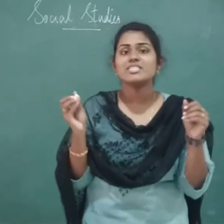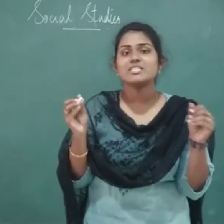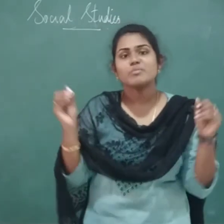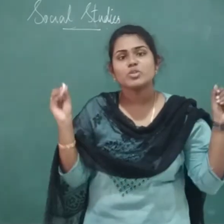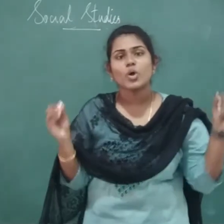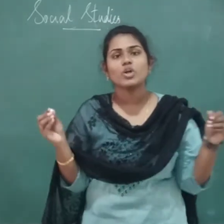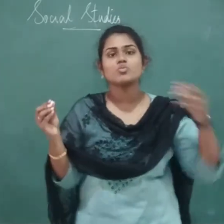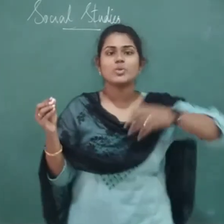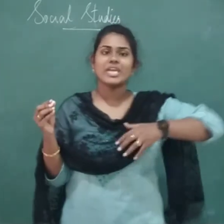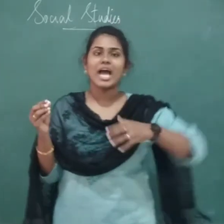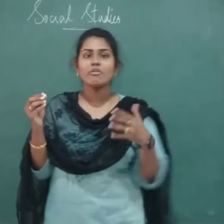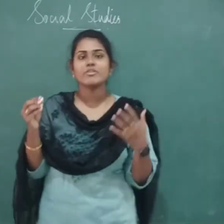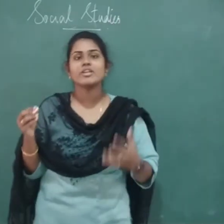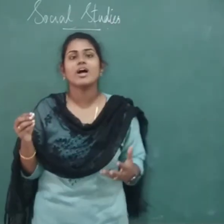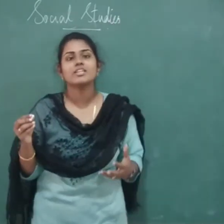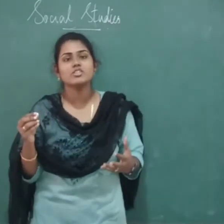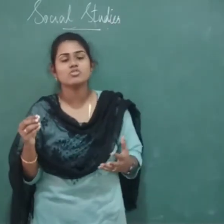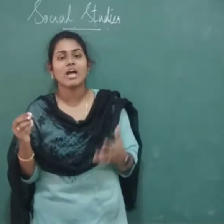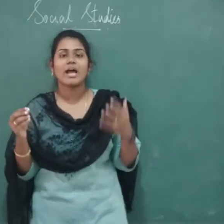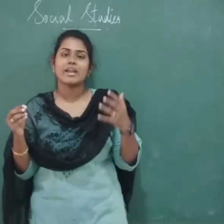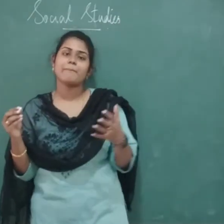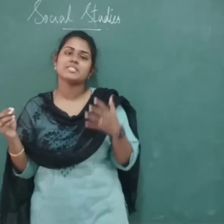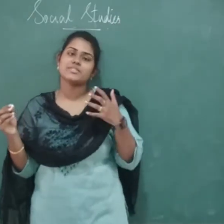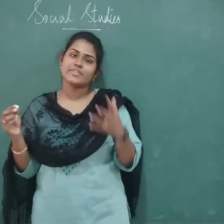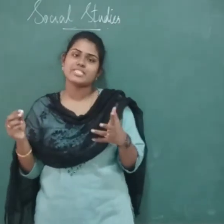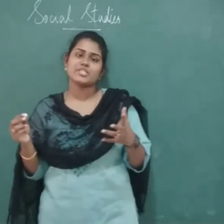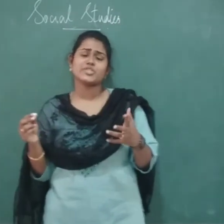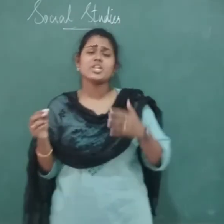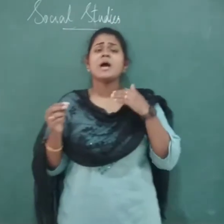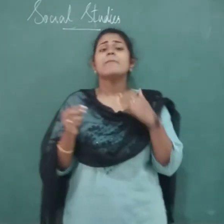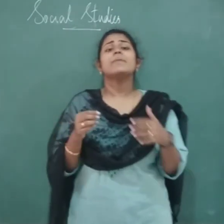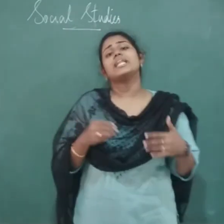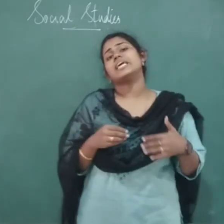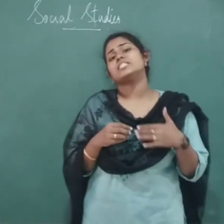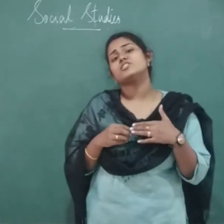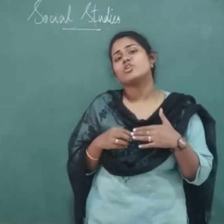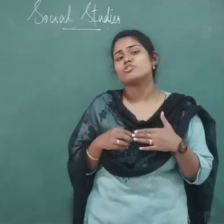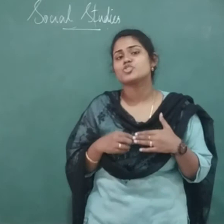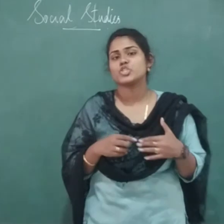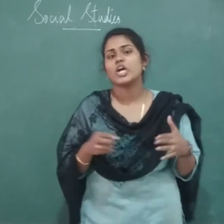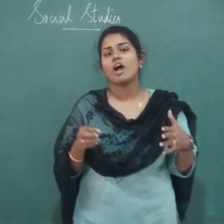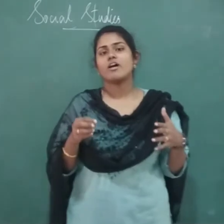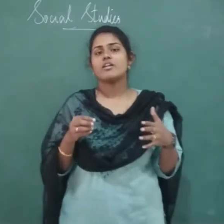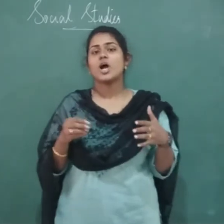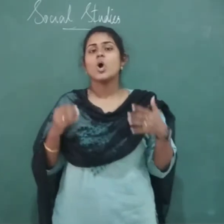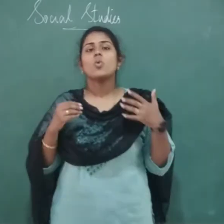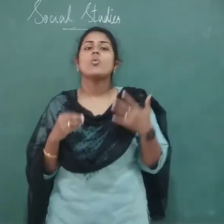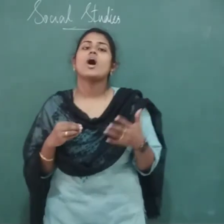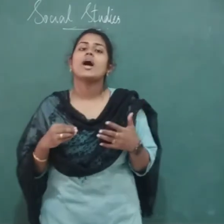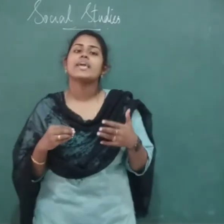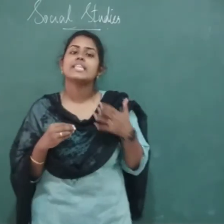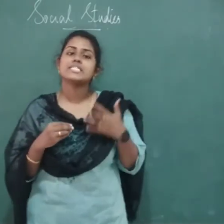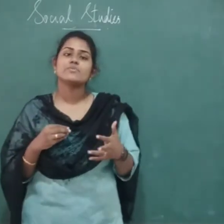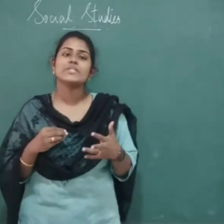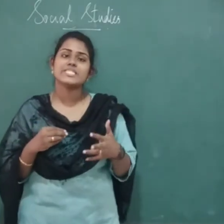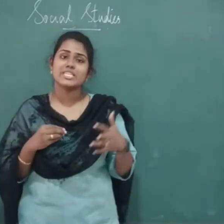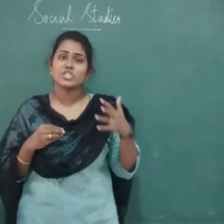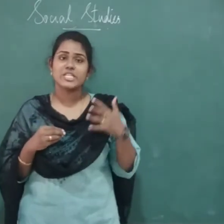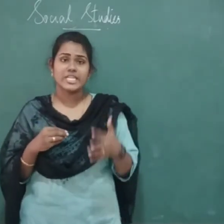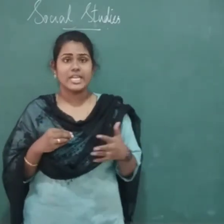reasonable thoughts we have regarding to the Harappan civilization, but it's not sure why the civilization